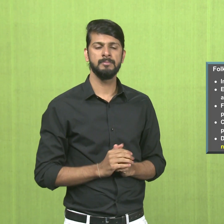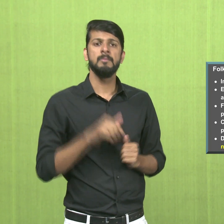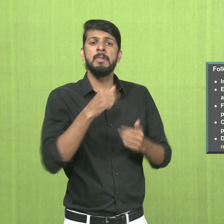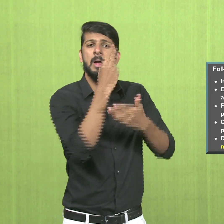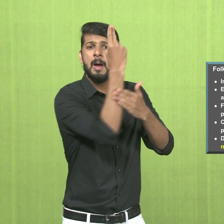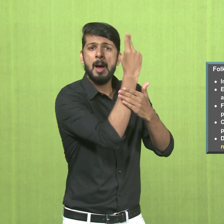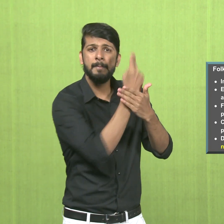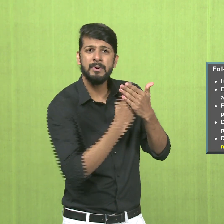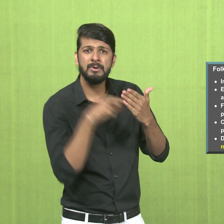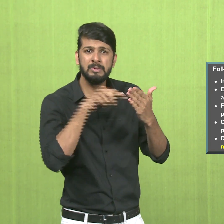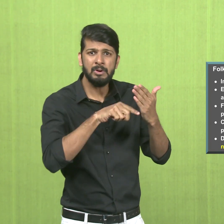good.